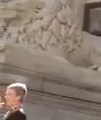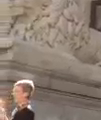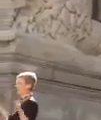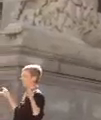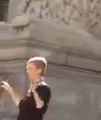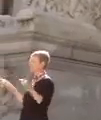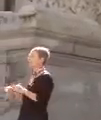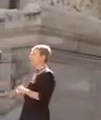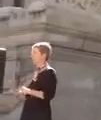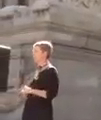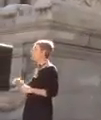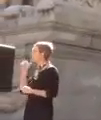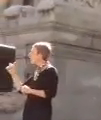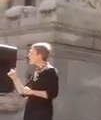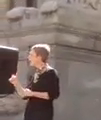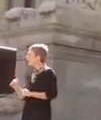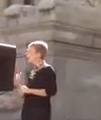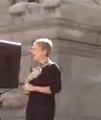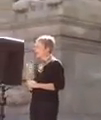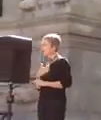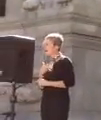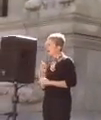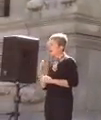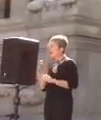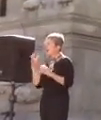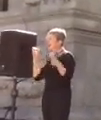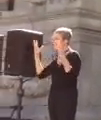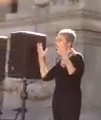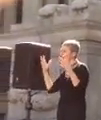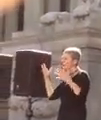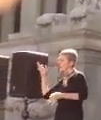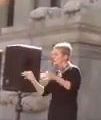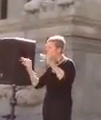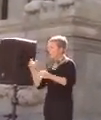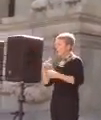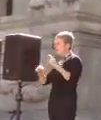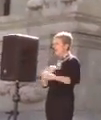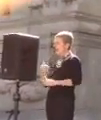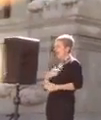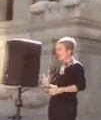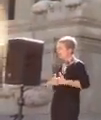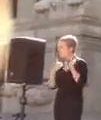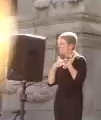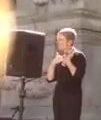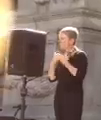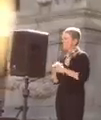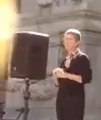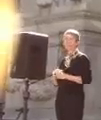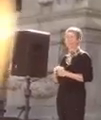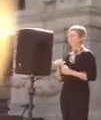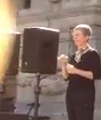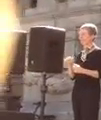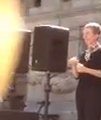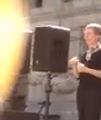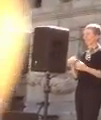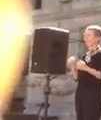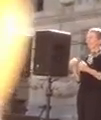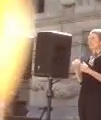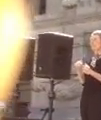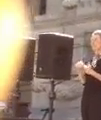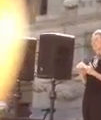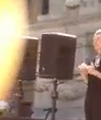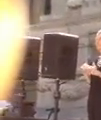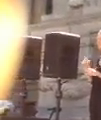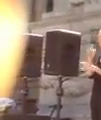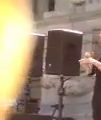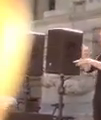people looking tempted to justify the way that they live just like I did. Please kids, stop and think. This is a stupid drink. Pin a joint, small line